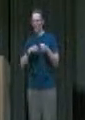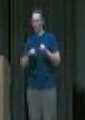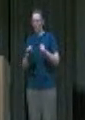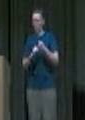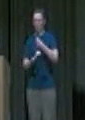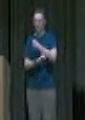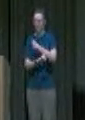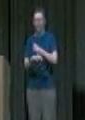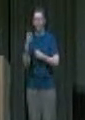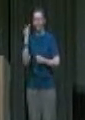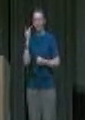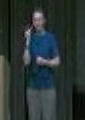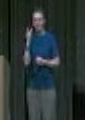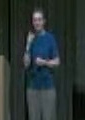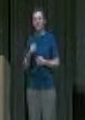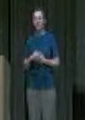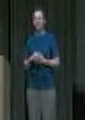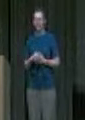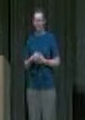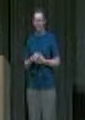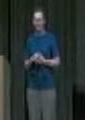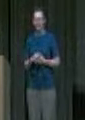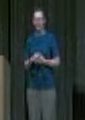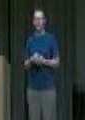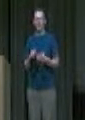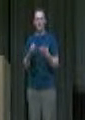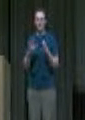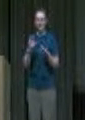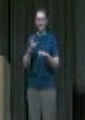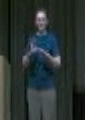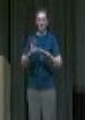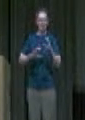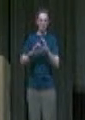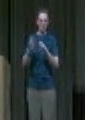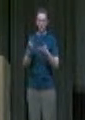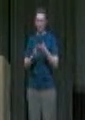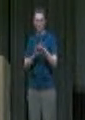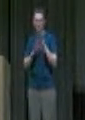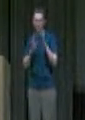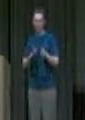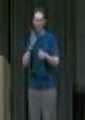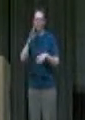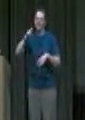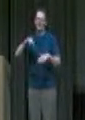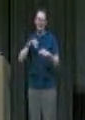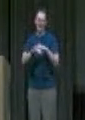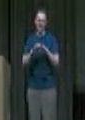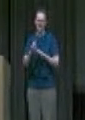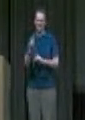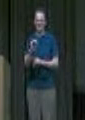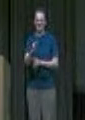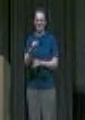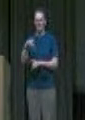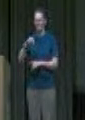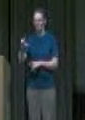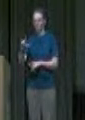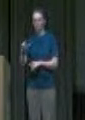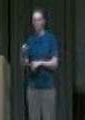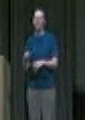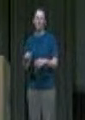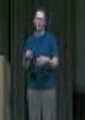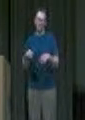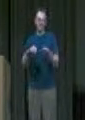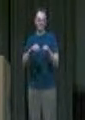this is because the construction contractors are going to need access to the dam pool upstream of the